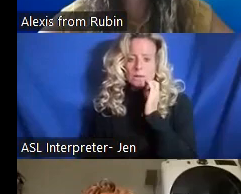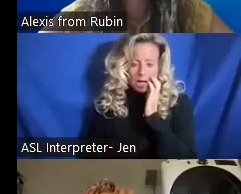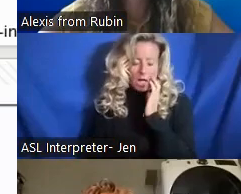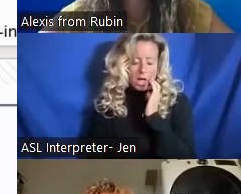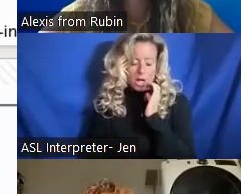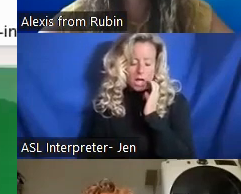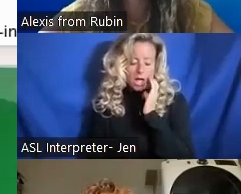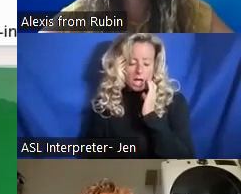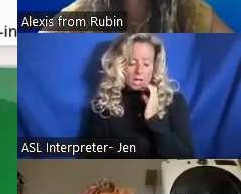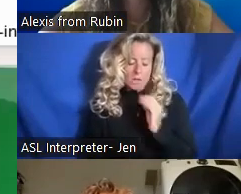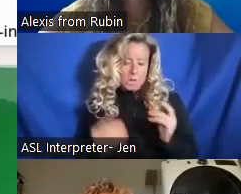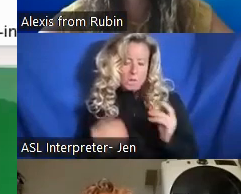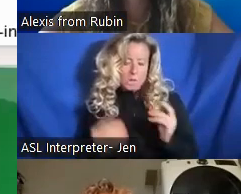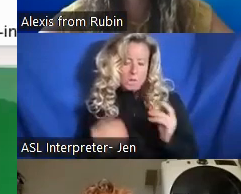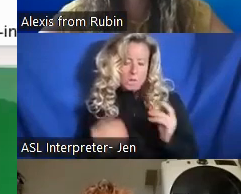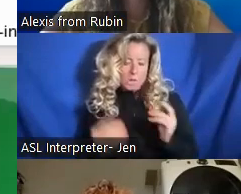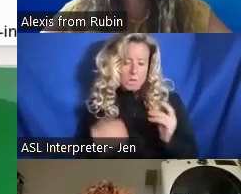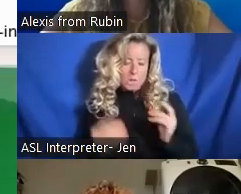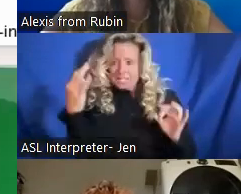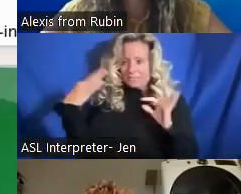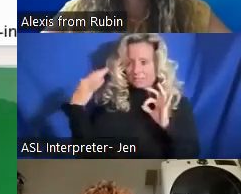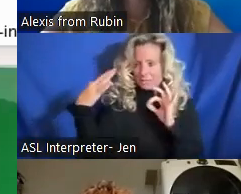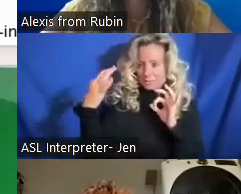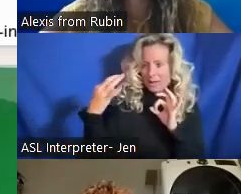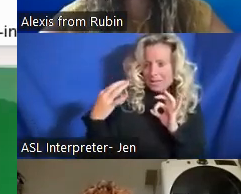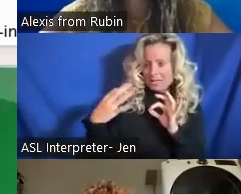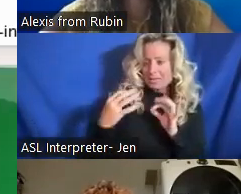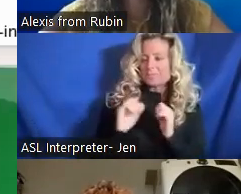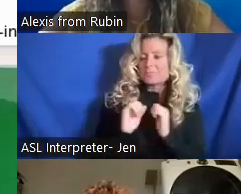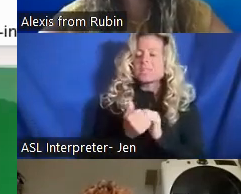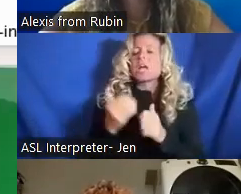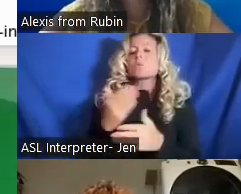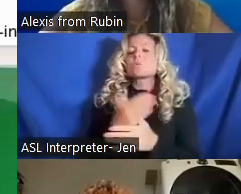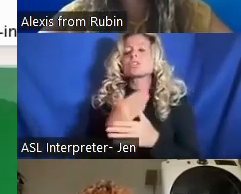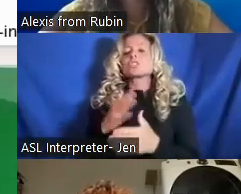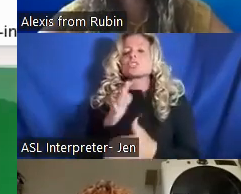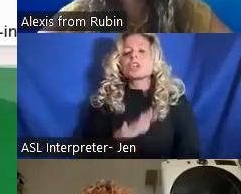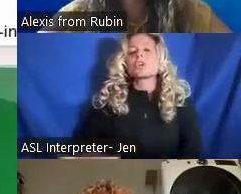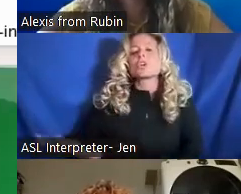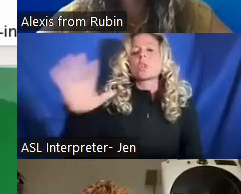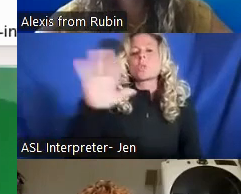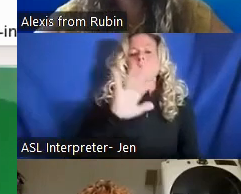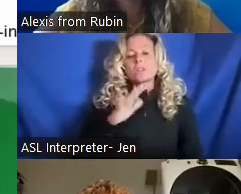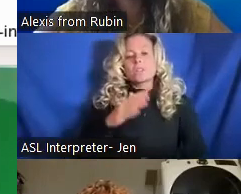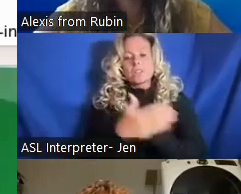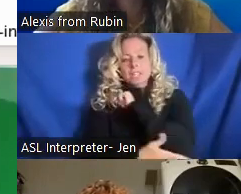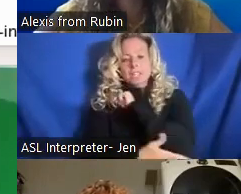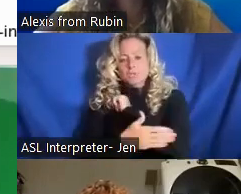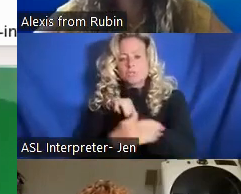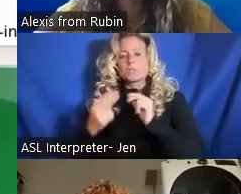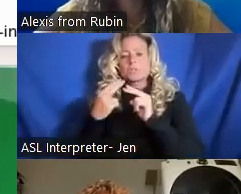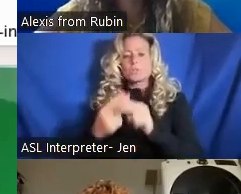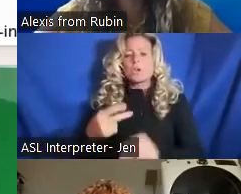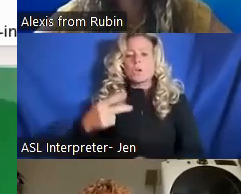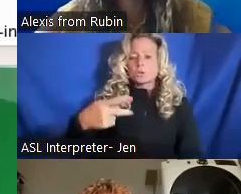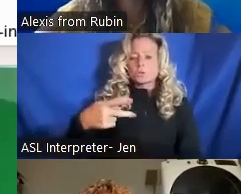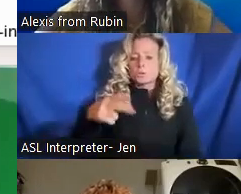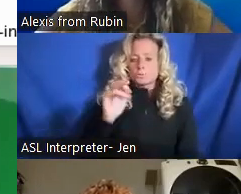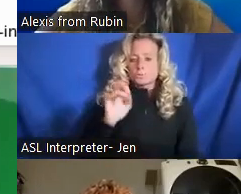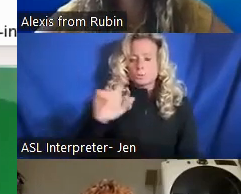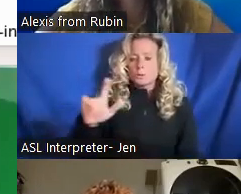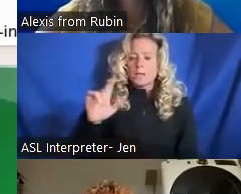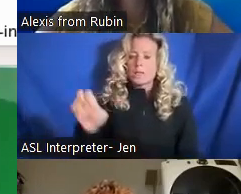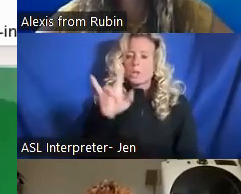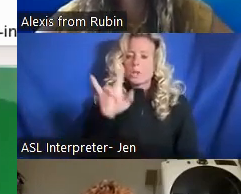their thoughts and feedback as we prepare to share it with educators around the country. We're calling it Propel Early Access. And